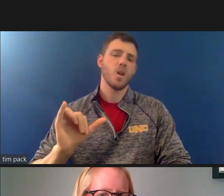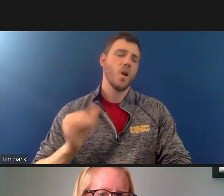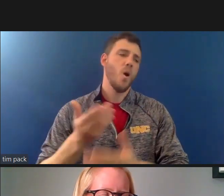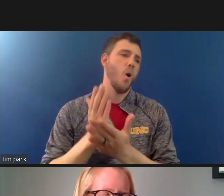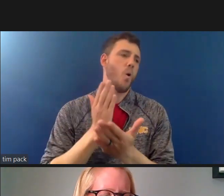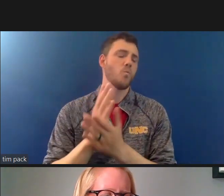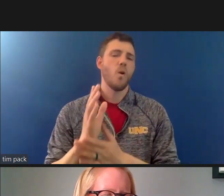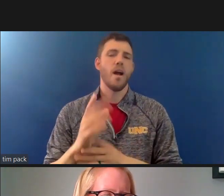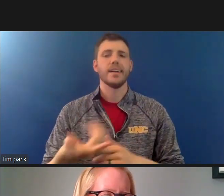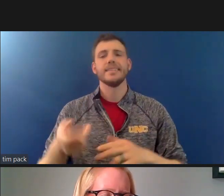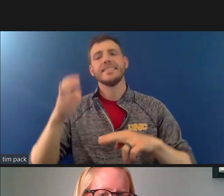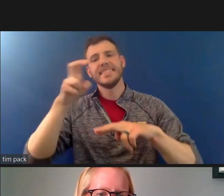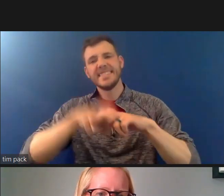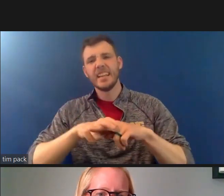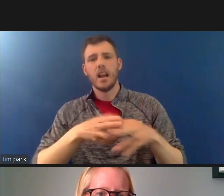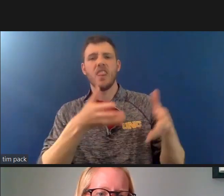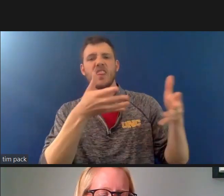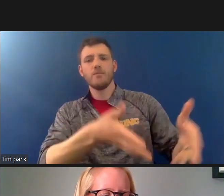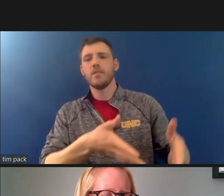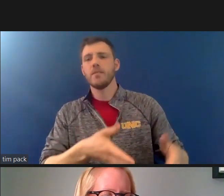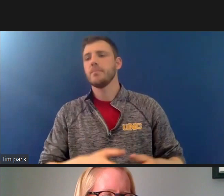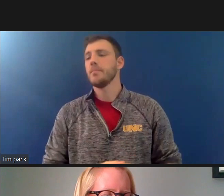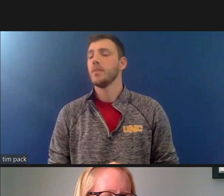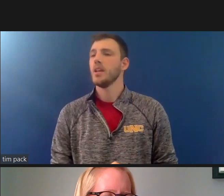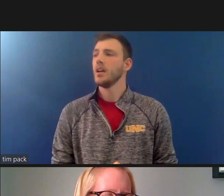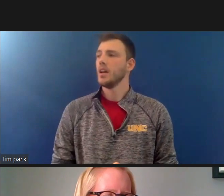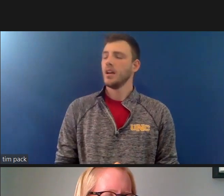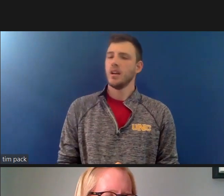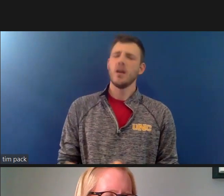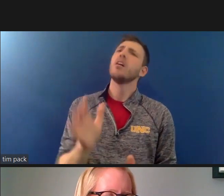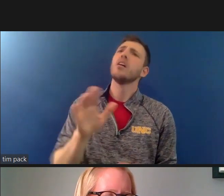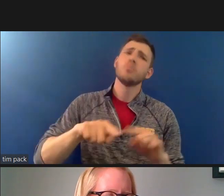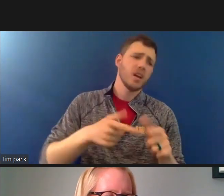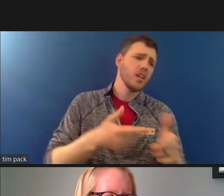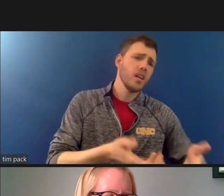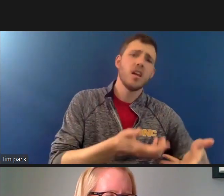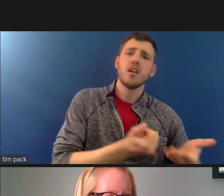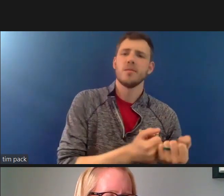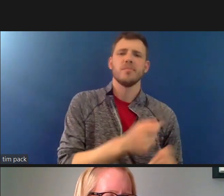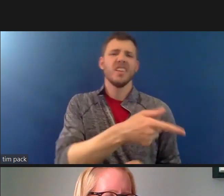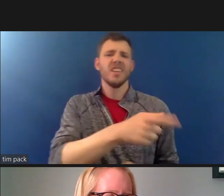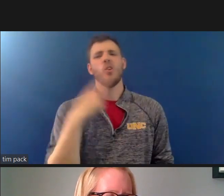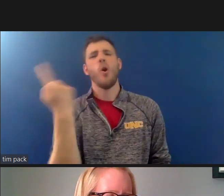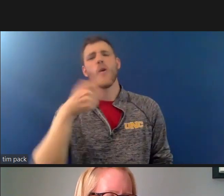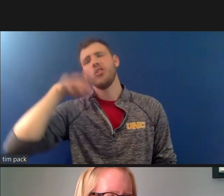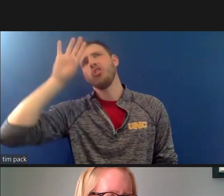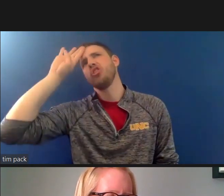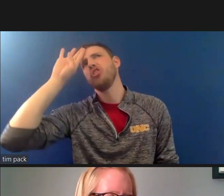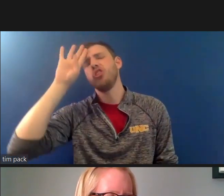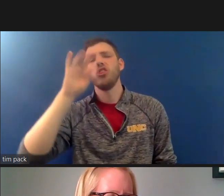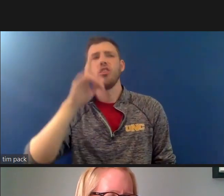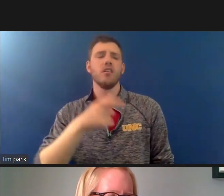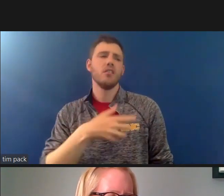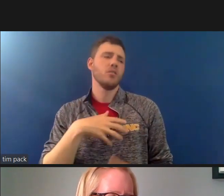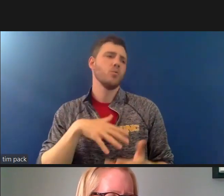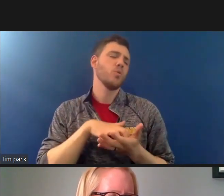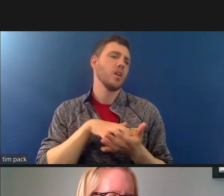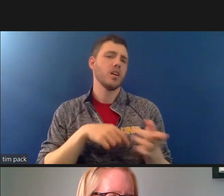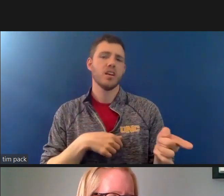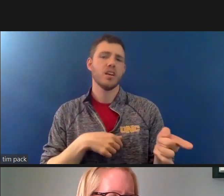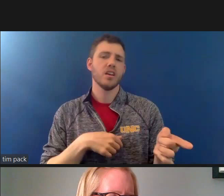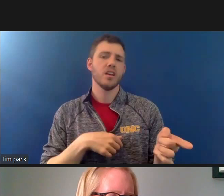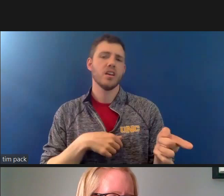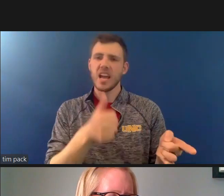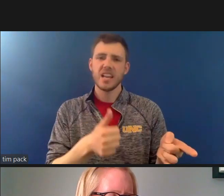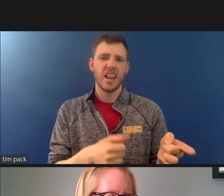him alone." "But, Meridew, he's always throwing a feint," said Meridew. "He did in Gib and Addis and